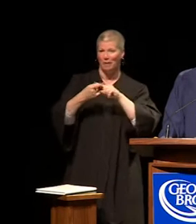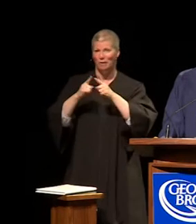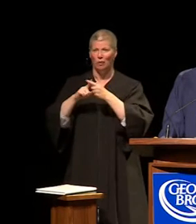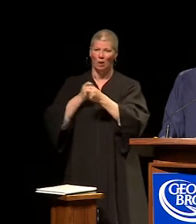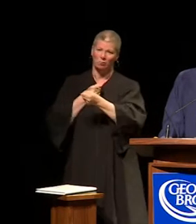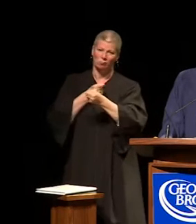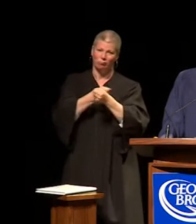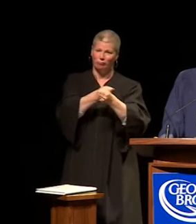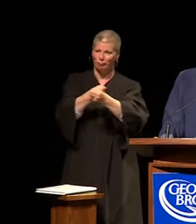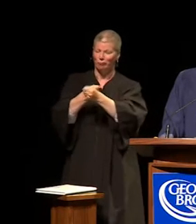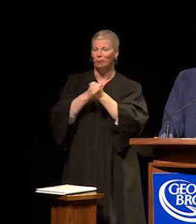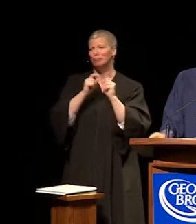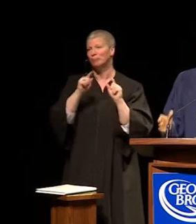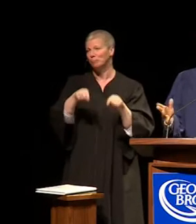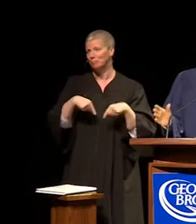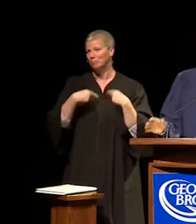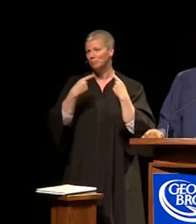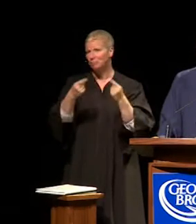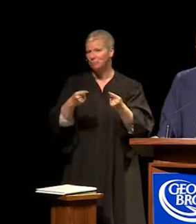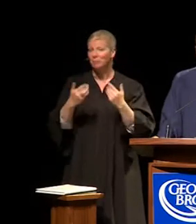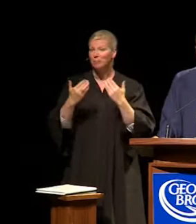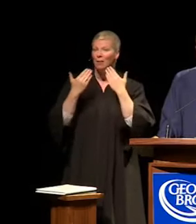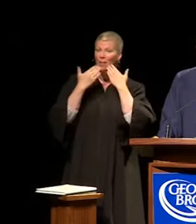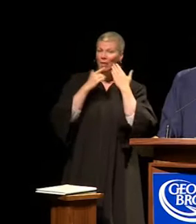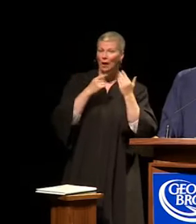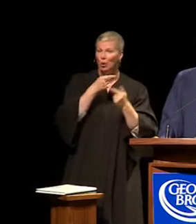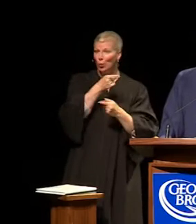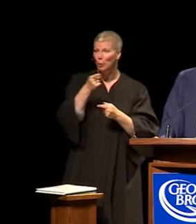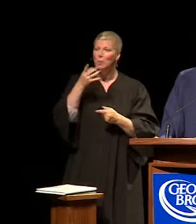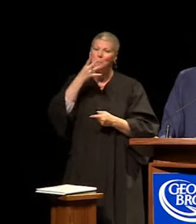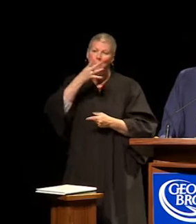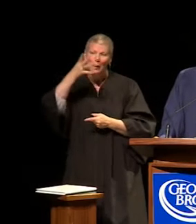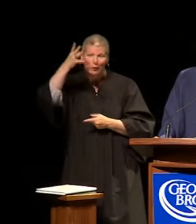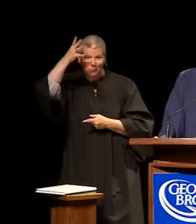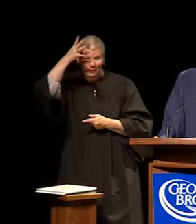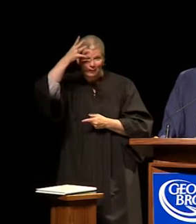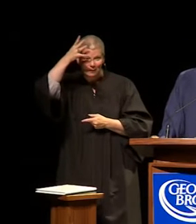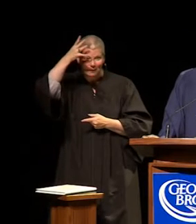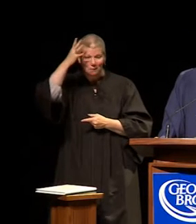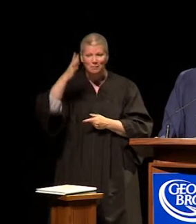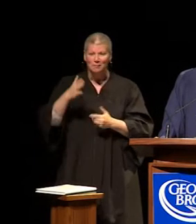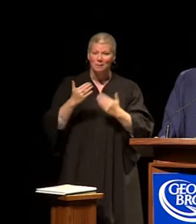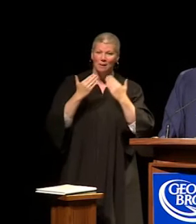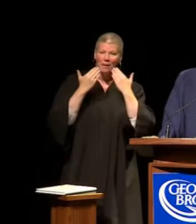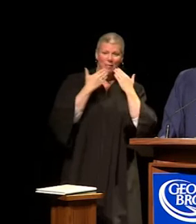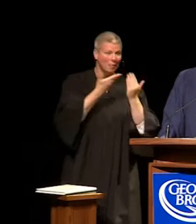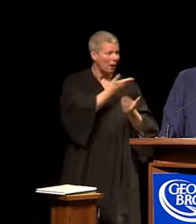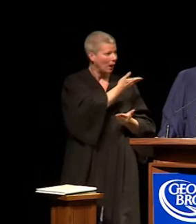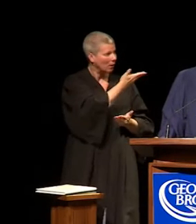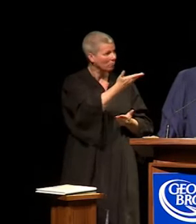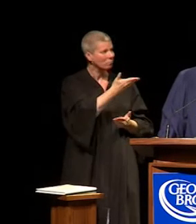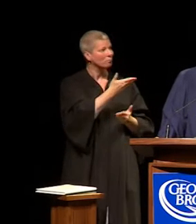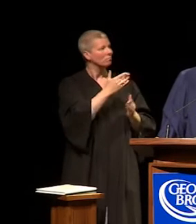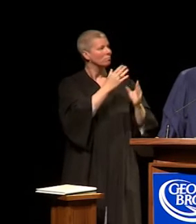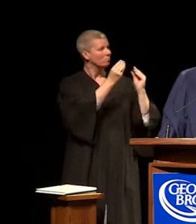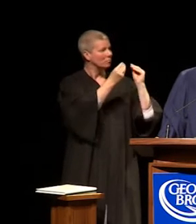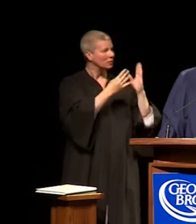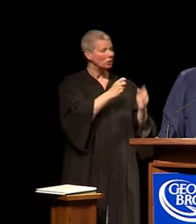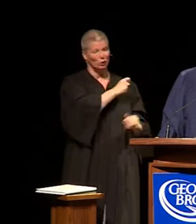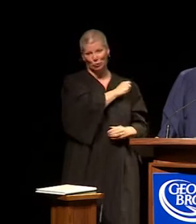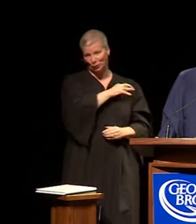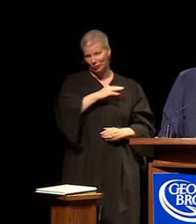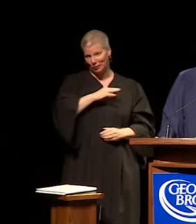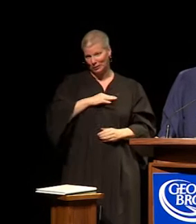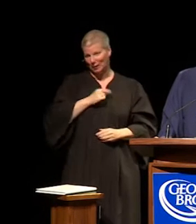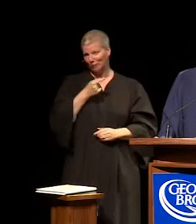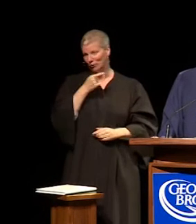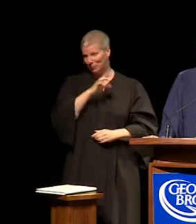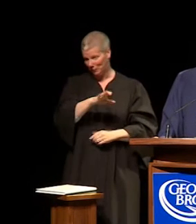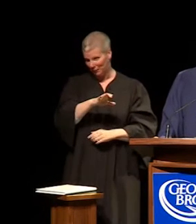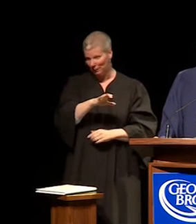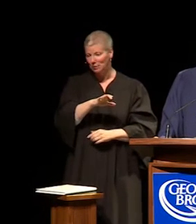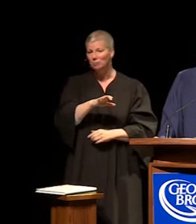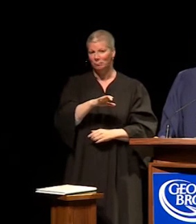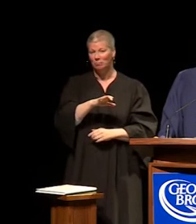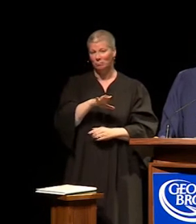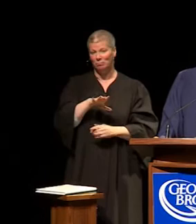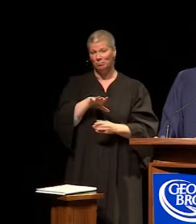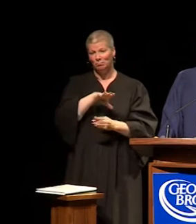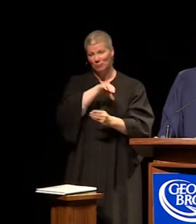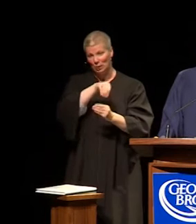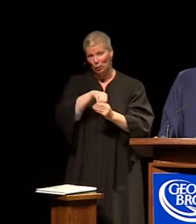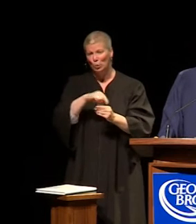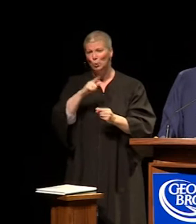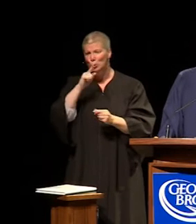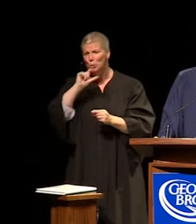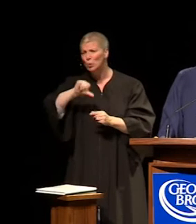us. Thanks to our peers. Thanks to the faculty and staff at George Brown, and that includes the